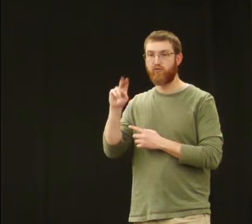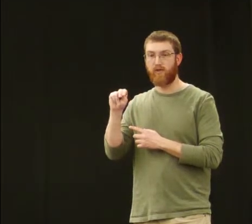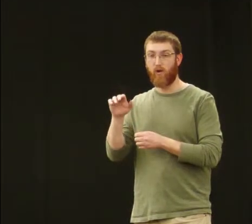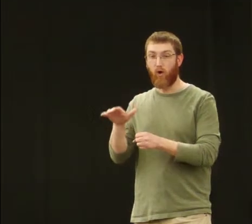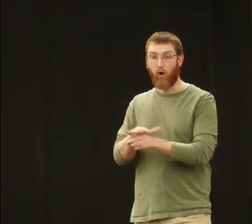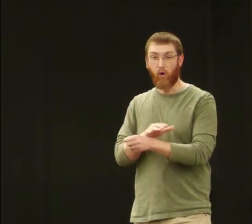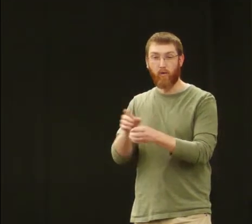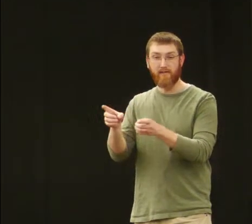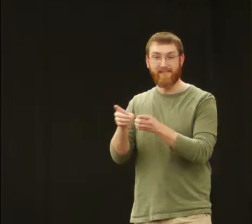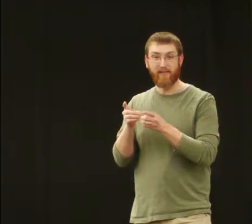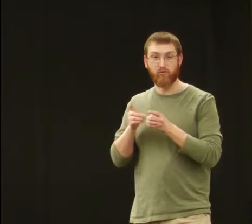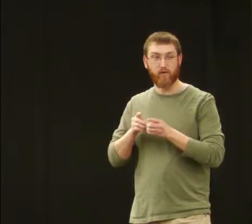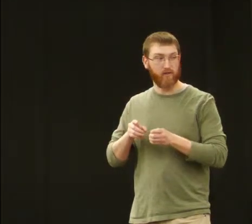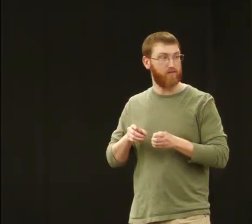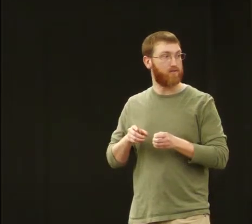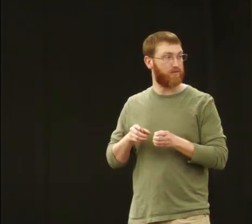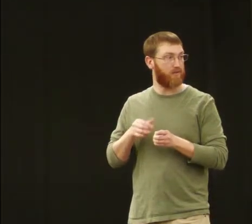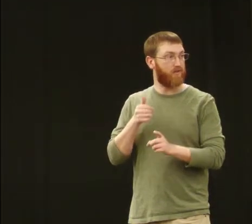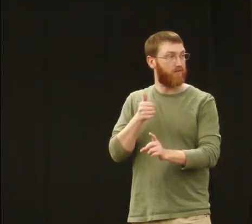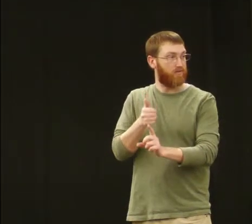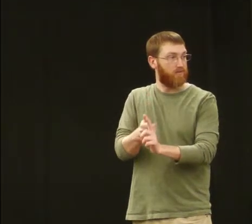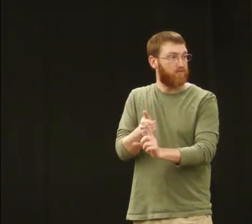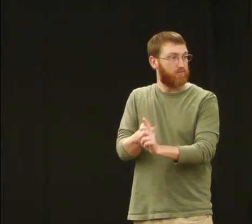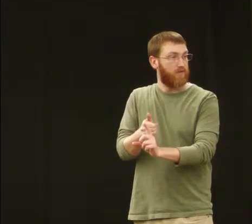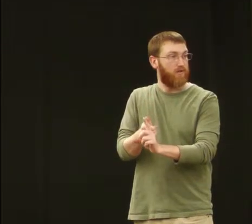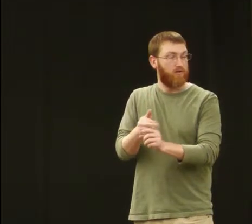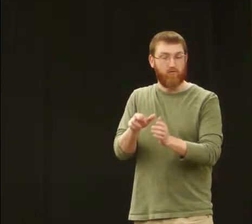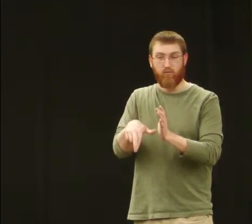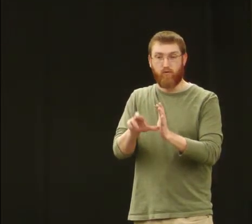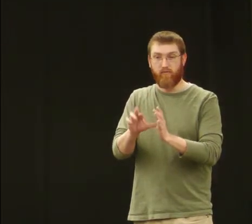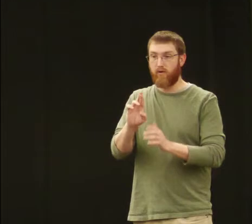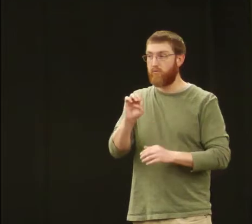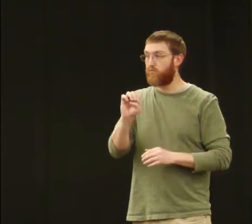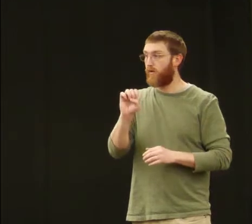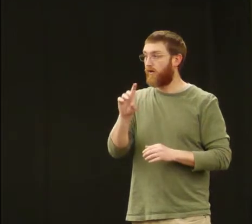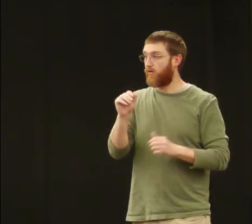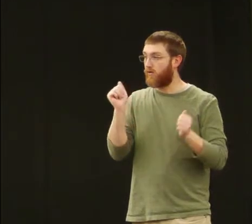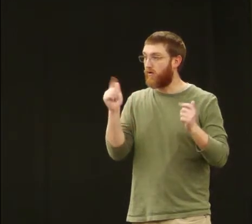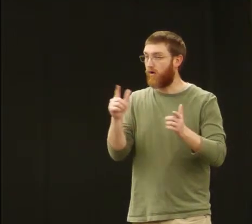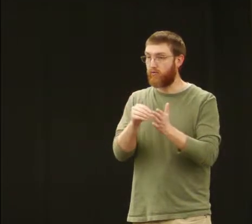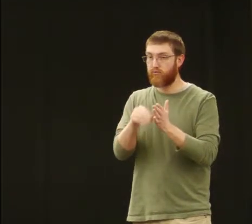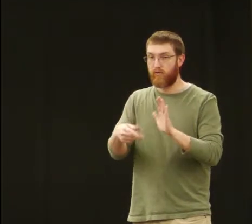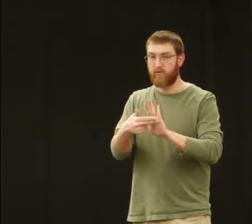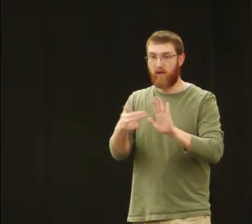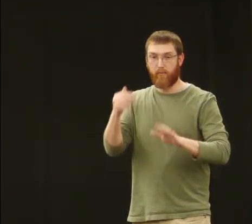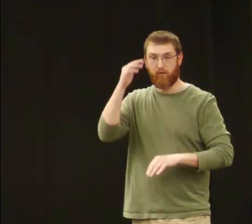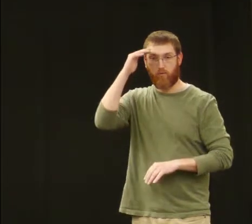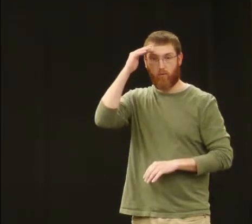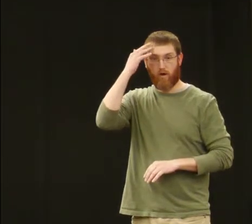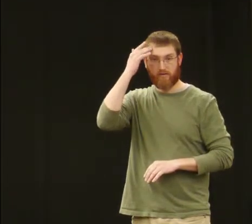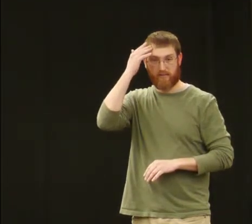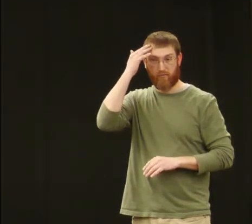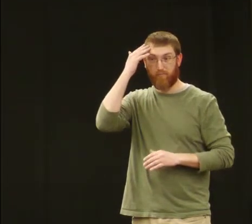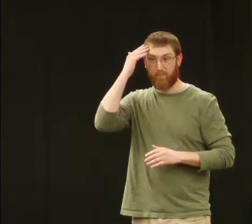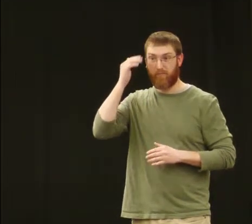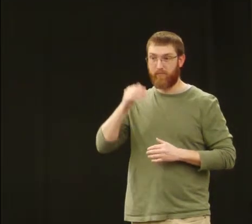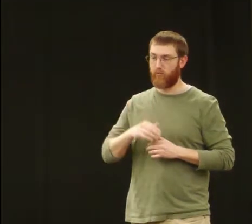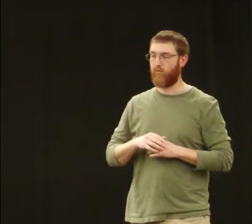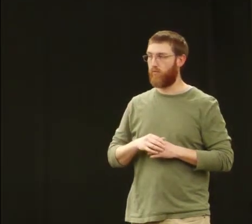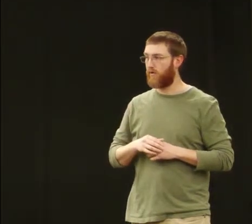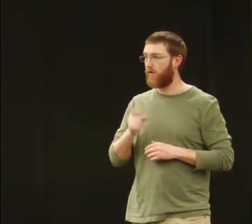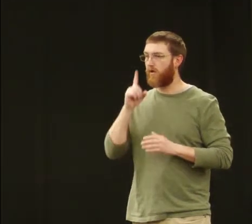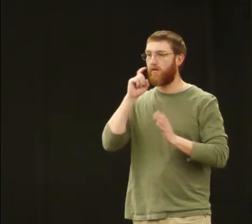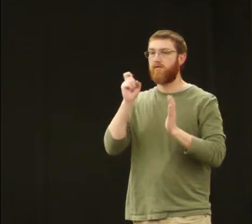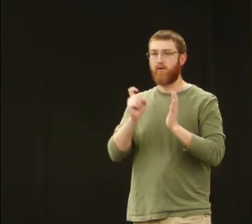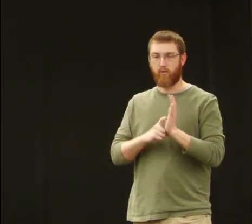do every record review on every child that had autism. And what they were seeing is